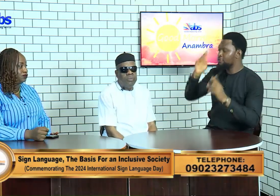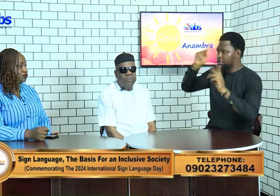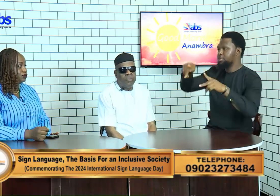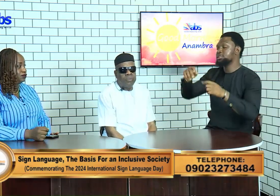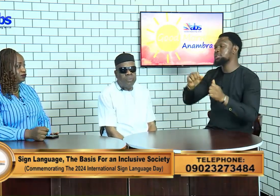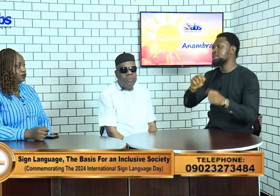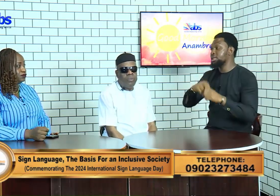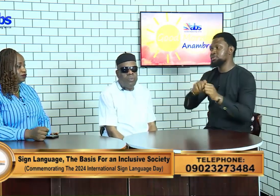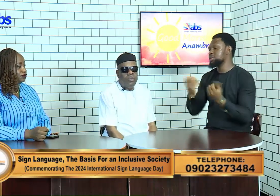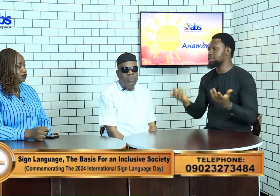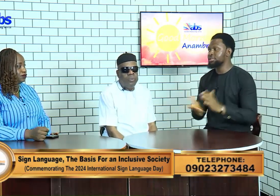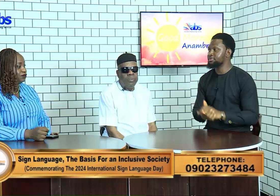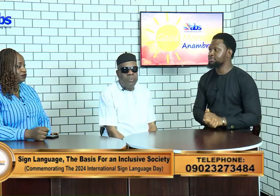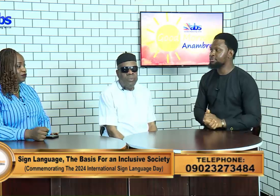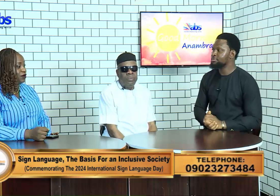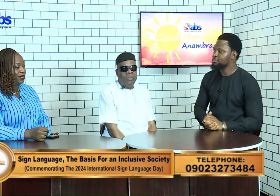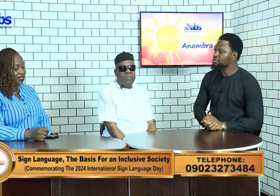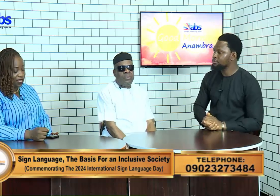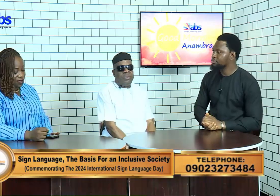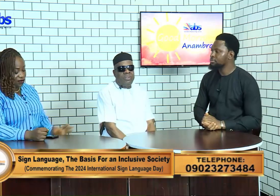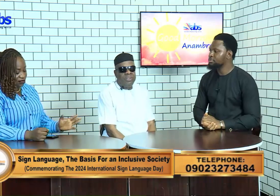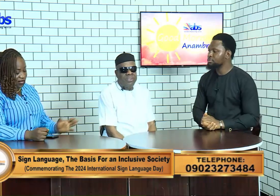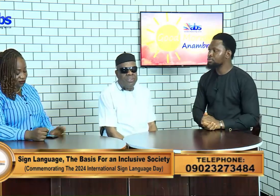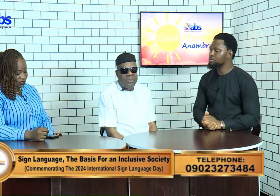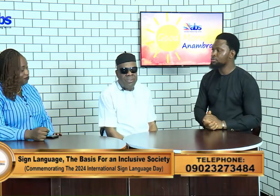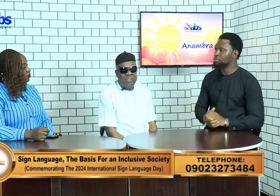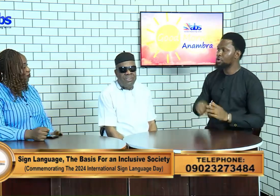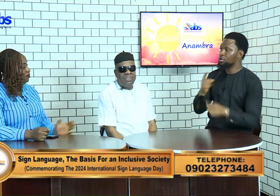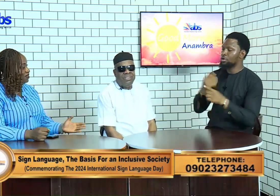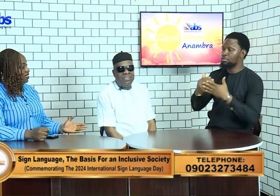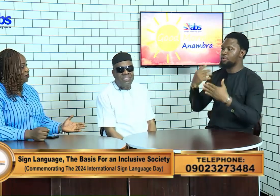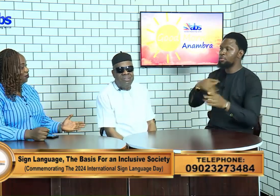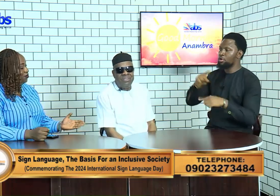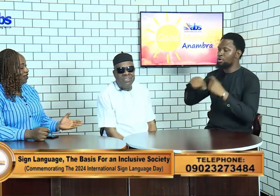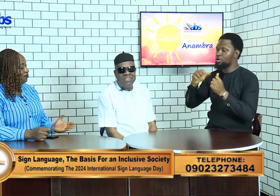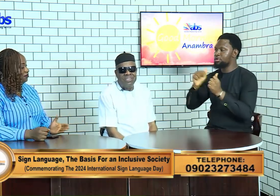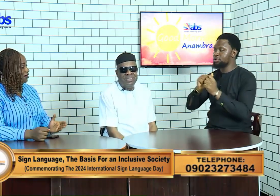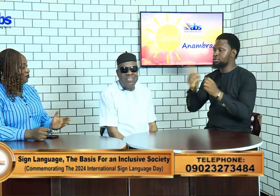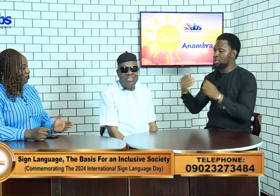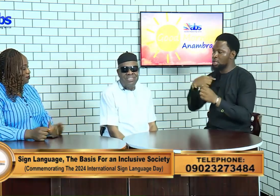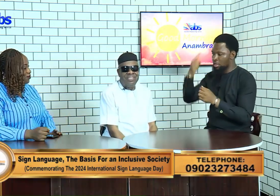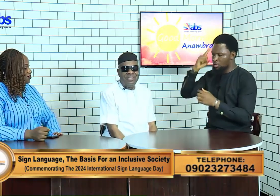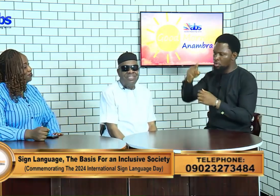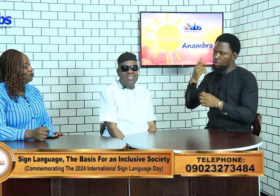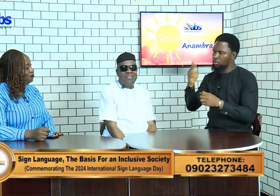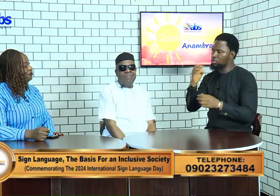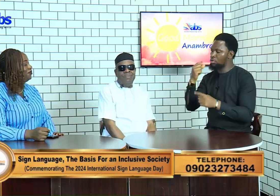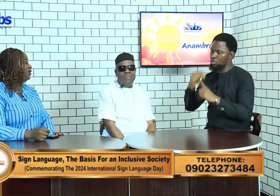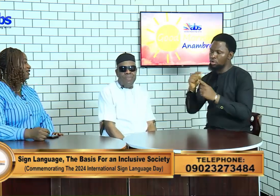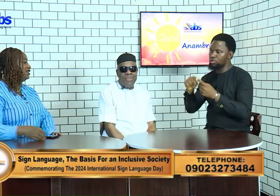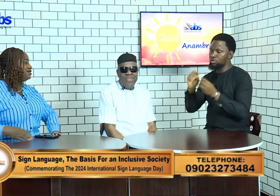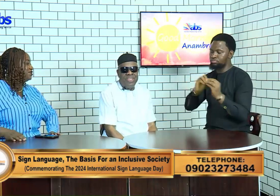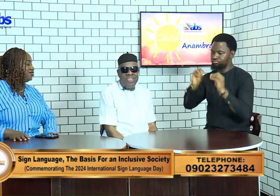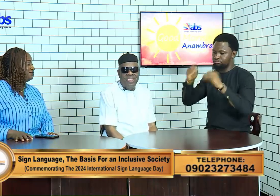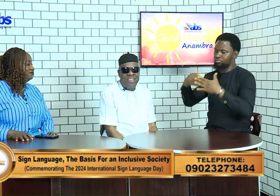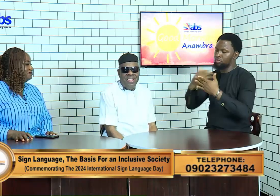easier for the person in the society. All right. Well, just before we go, Barrister, I know you will have 1 or 2 words to drop before we